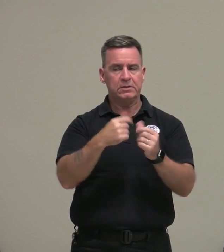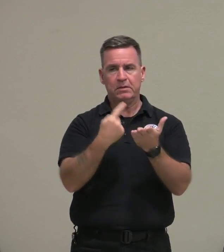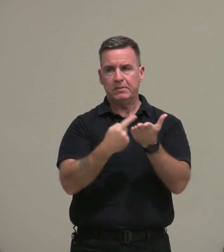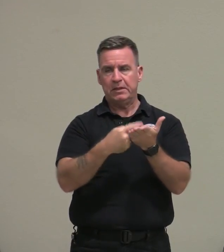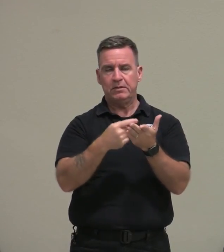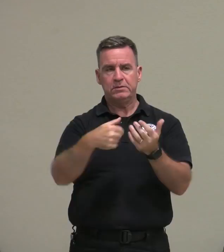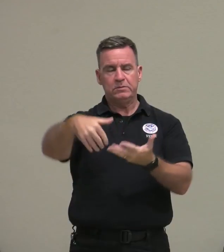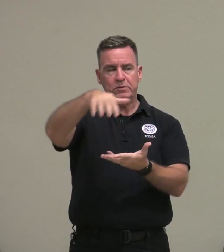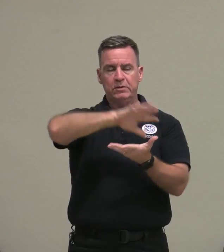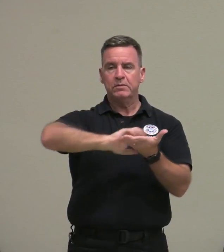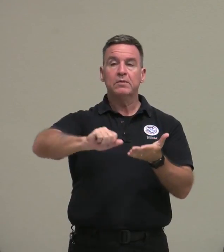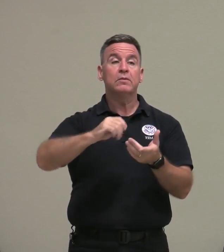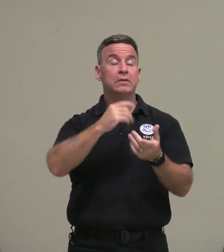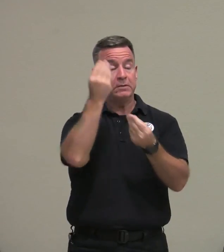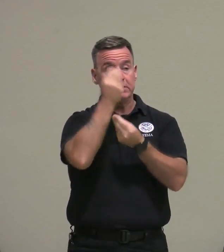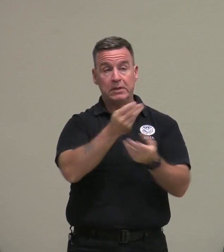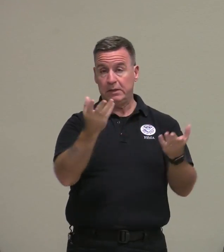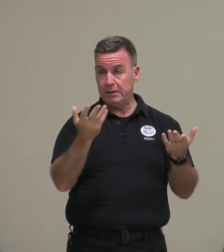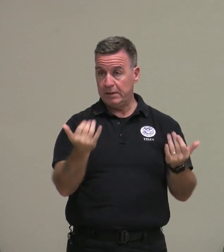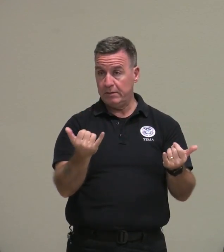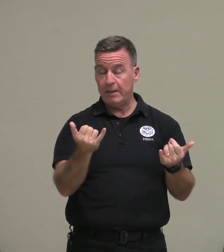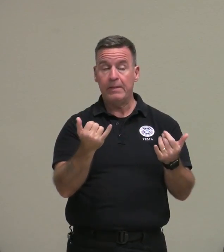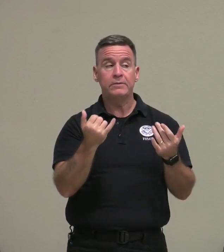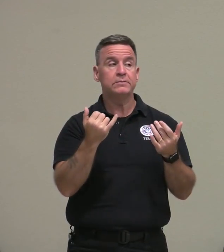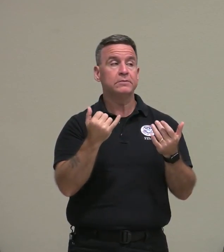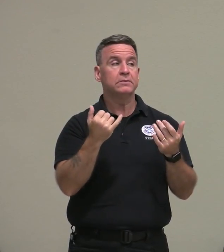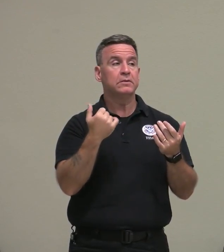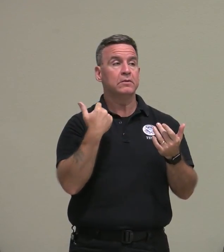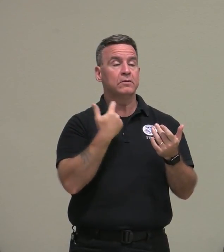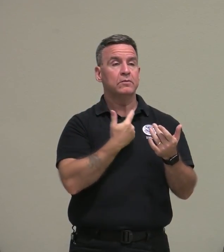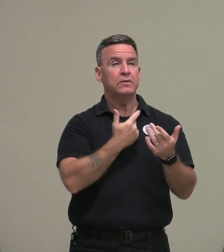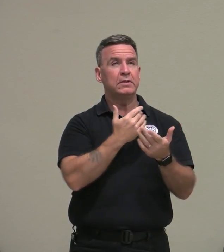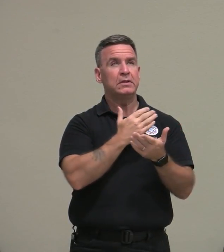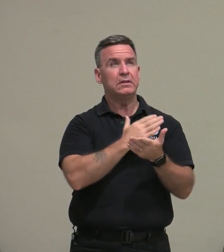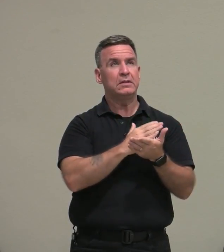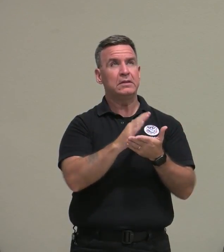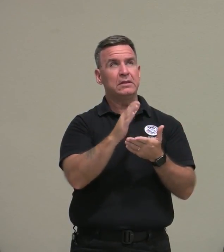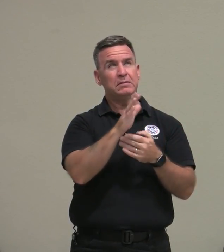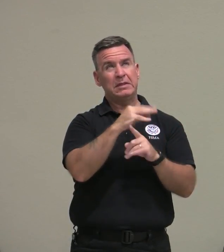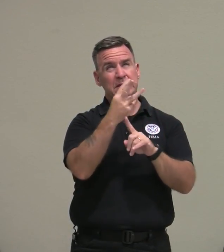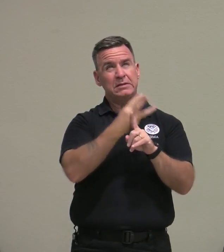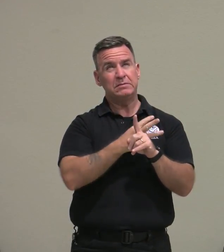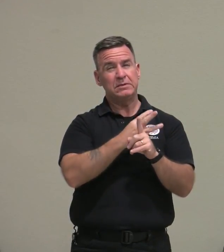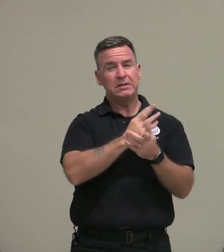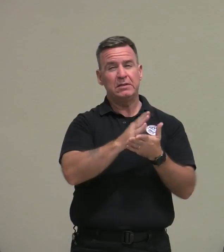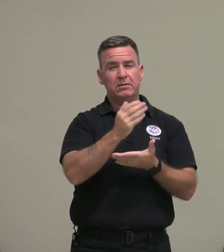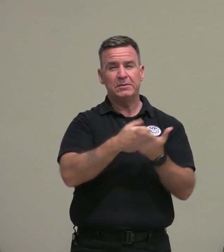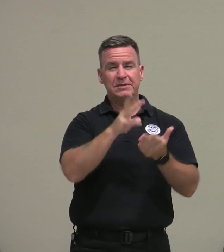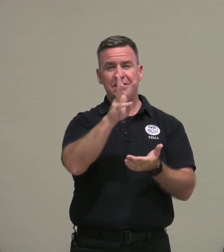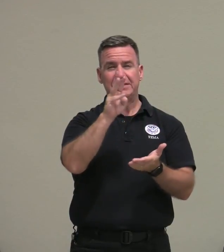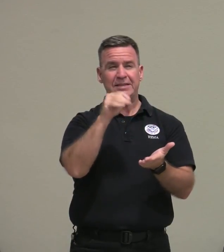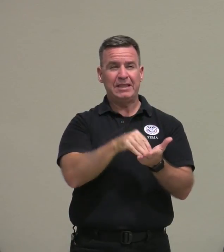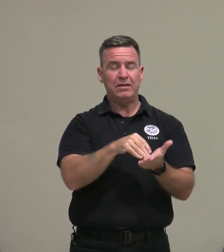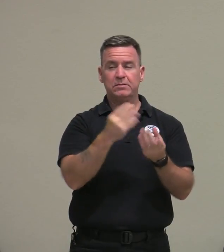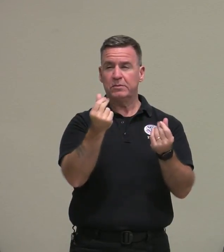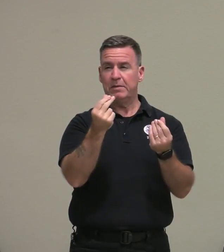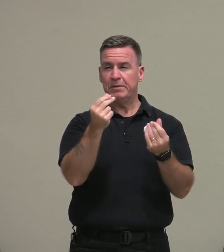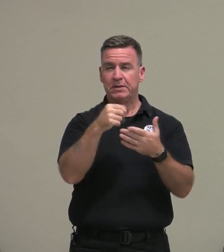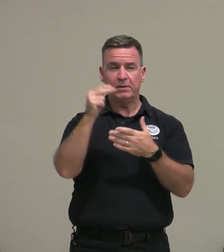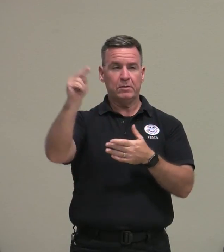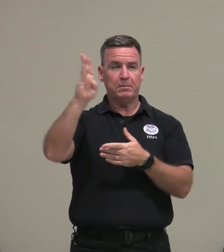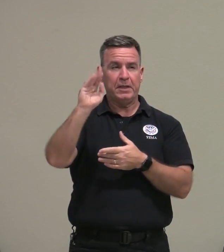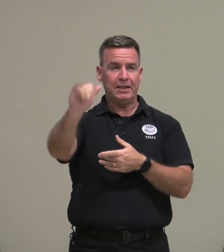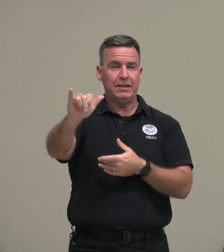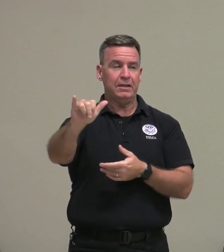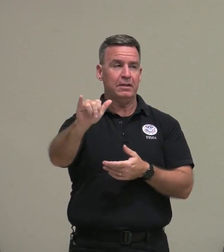about debris. What I want to tell everybody is we cleaned in about six months nearly 6,000 properties in the North